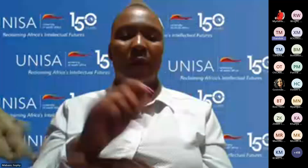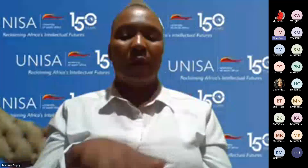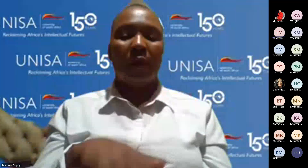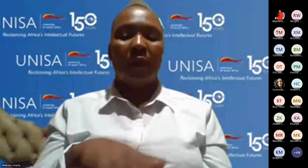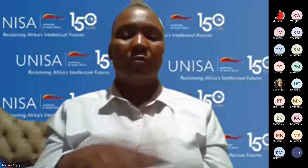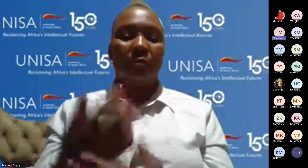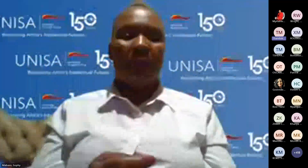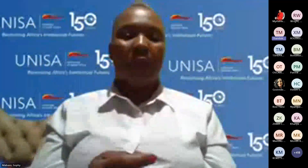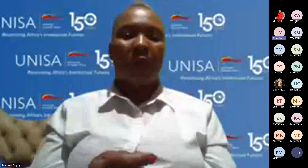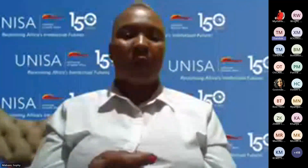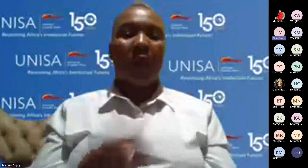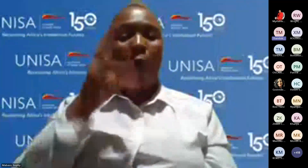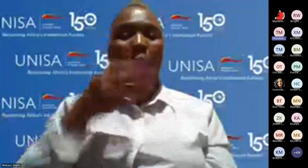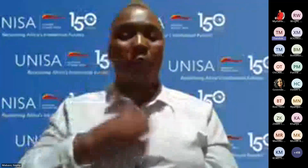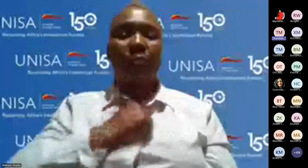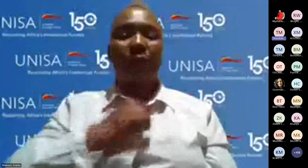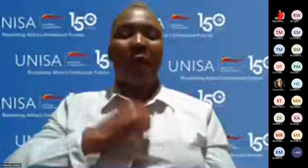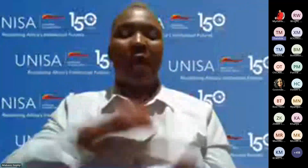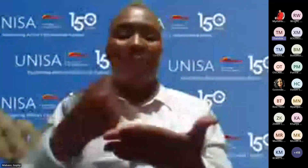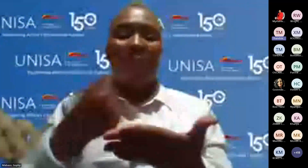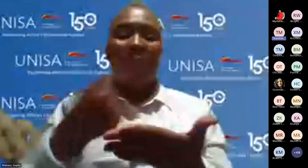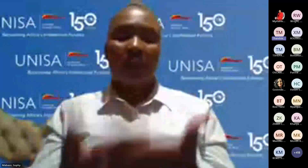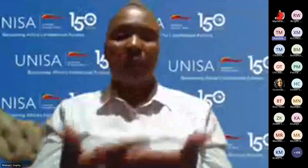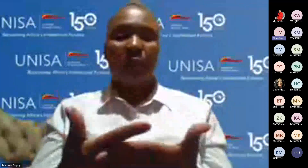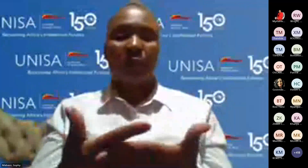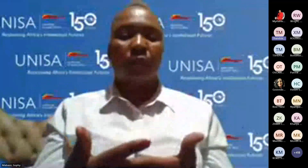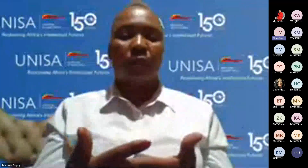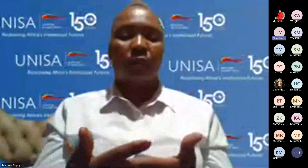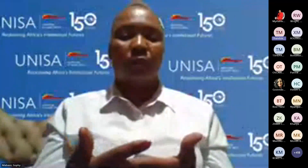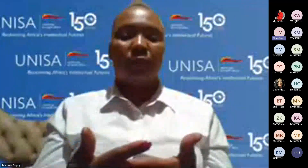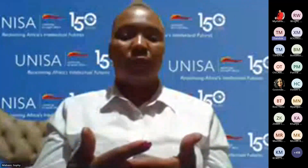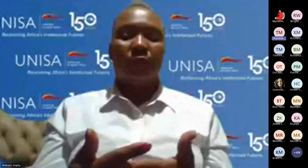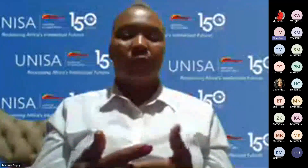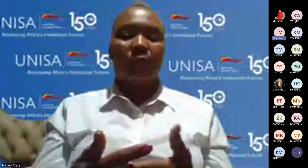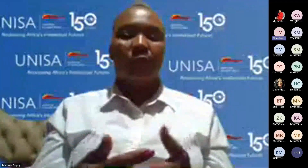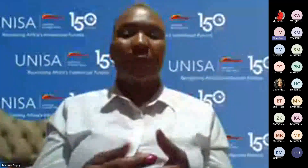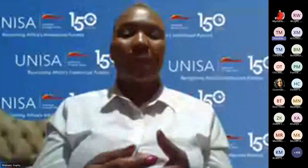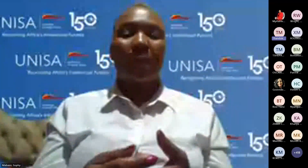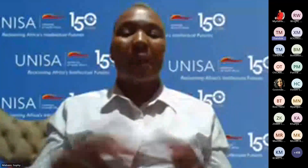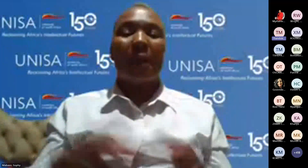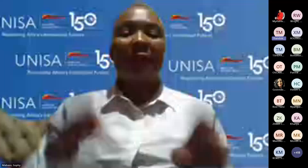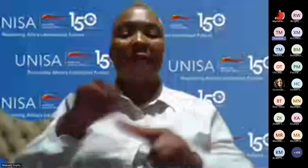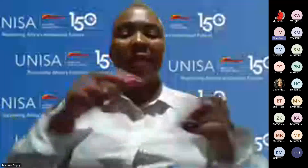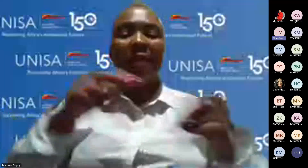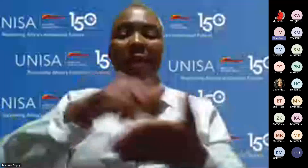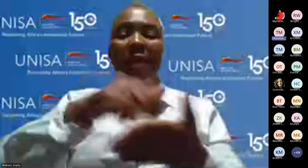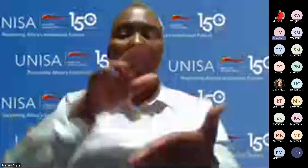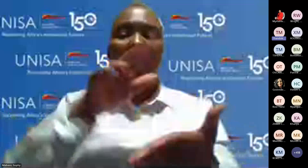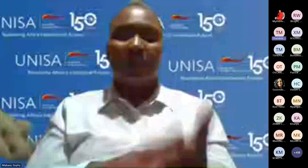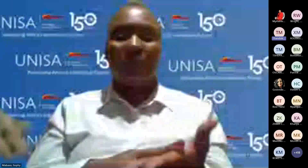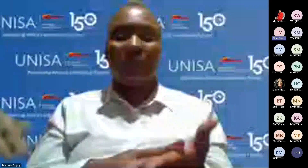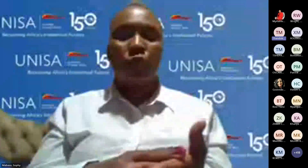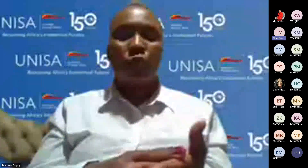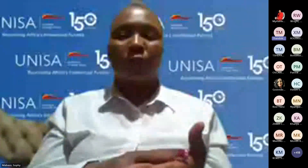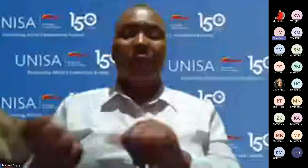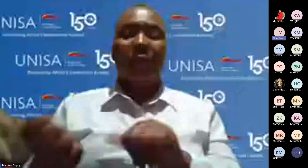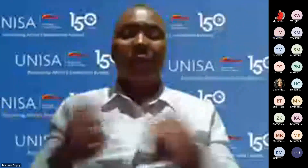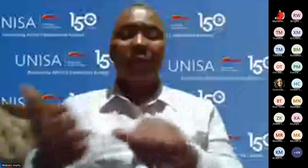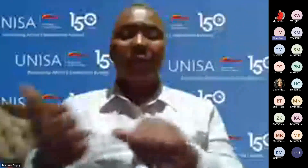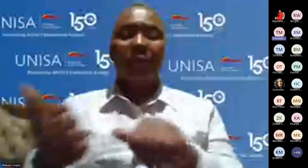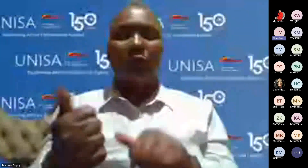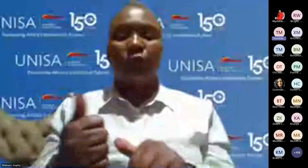laptop, typing everything. My Invigilator app is gonna be active on my cell phone